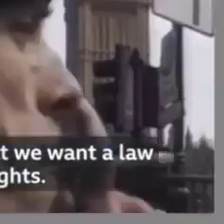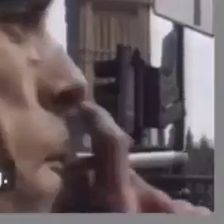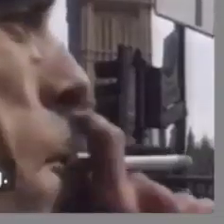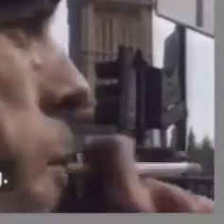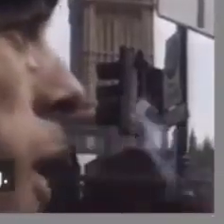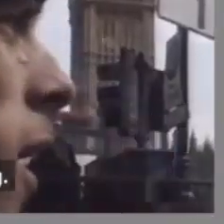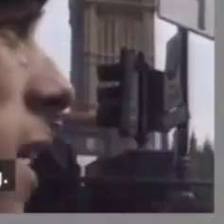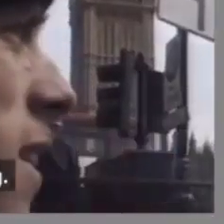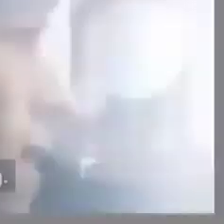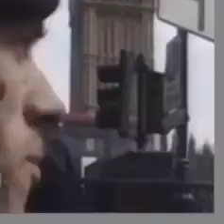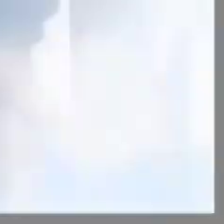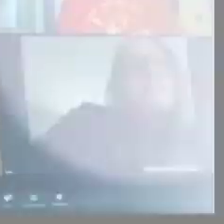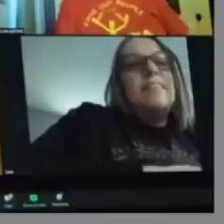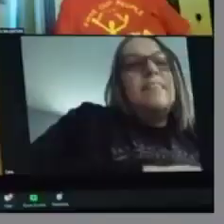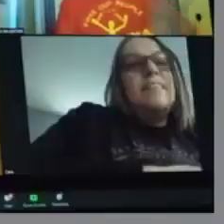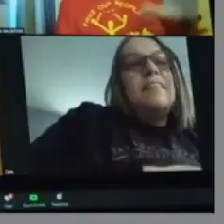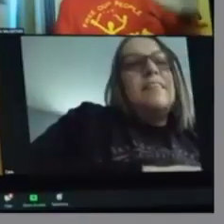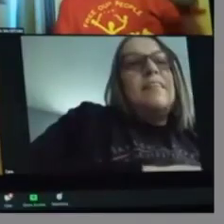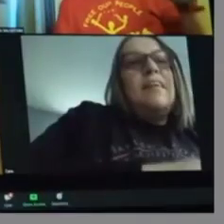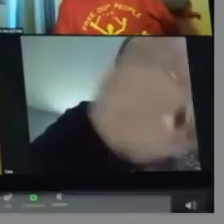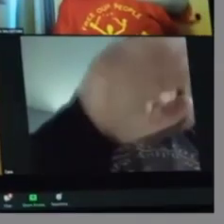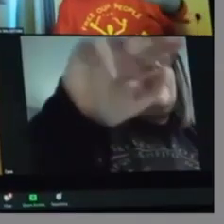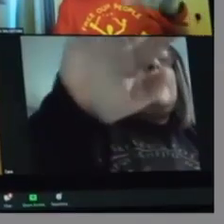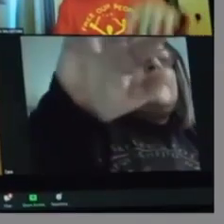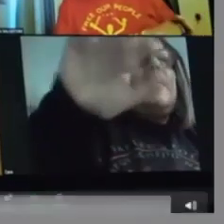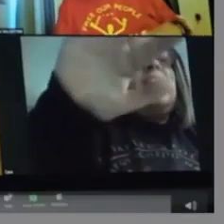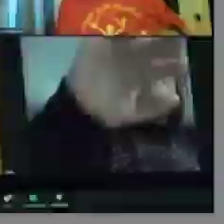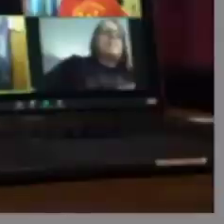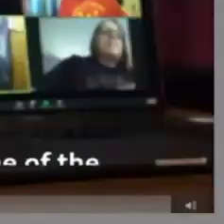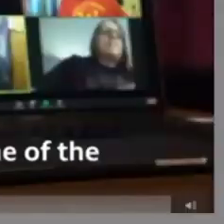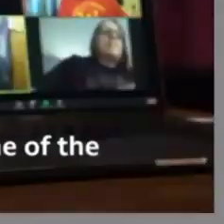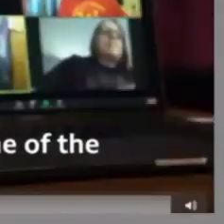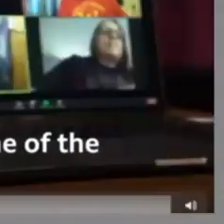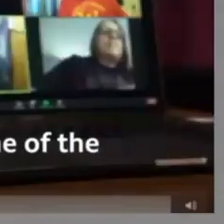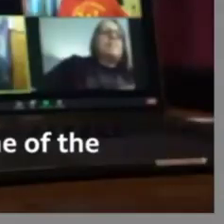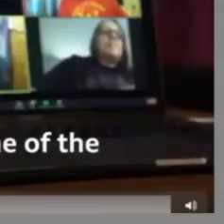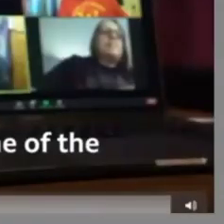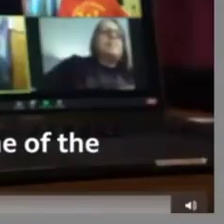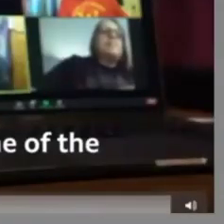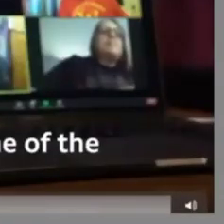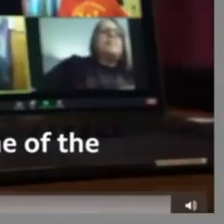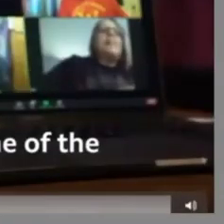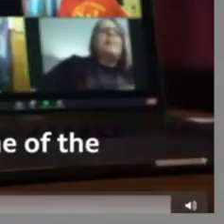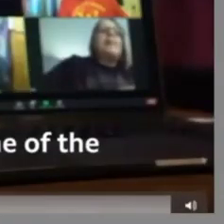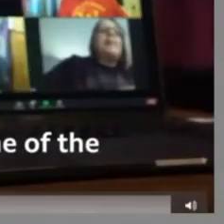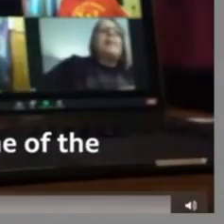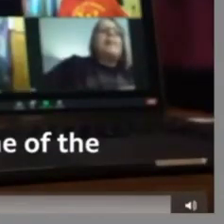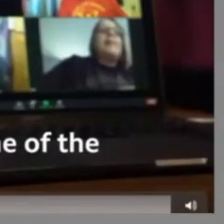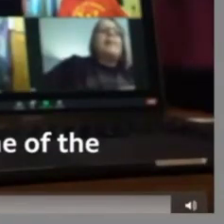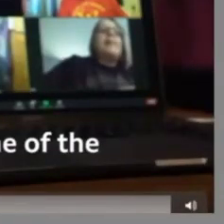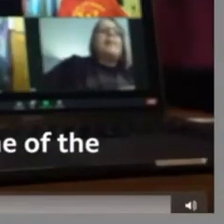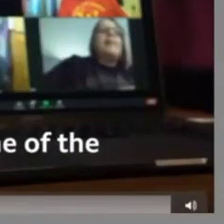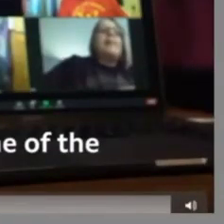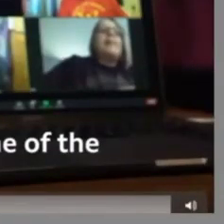our rights. We had nothing. Hi guys. gathered